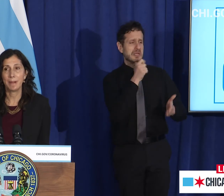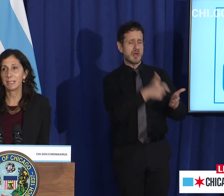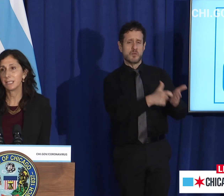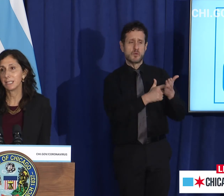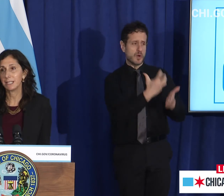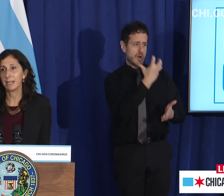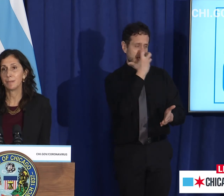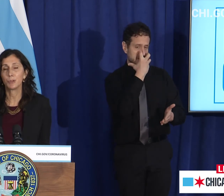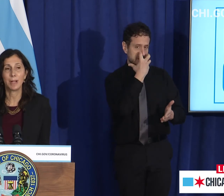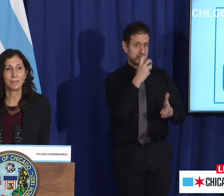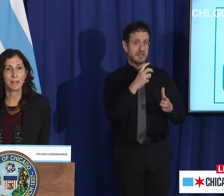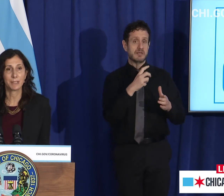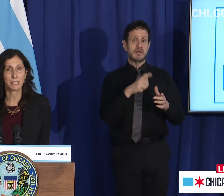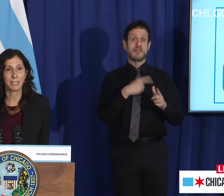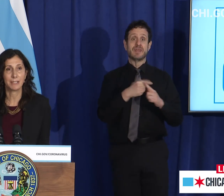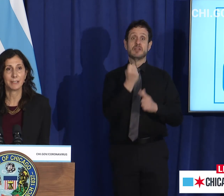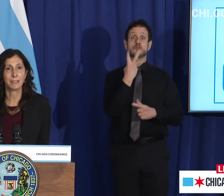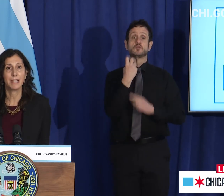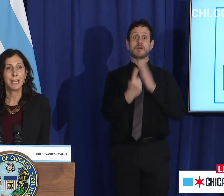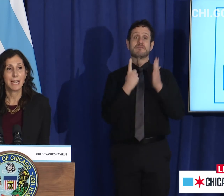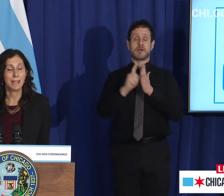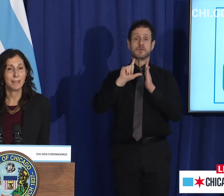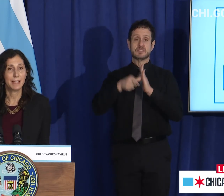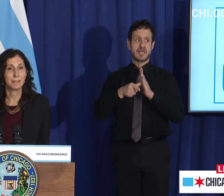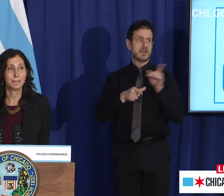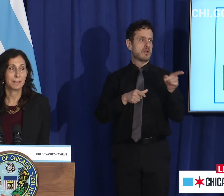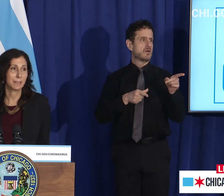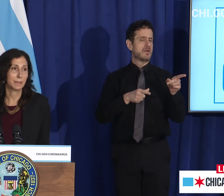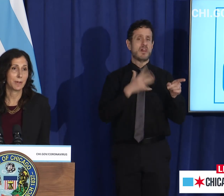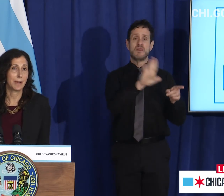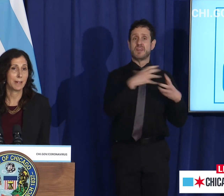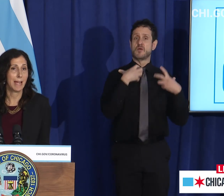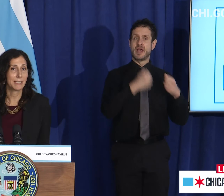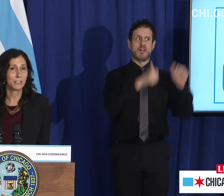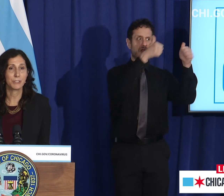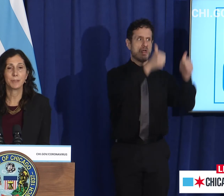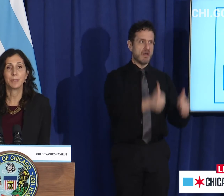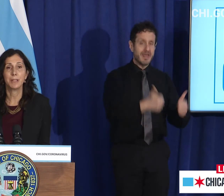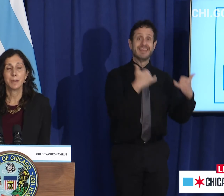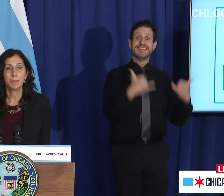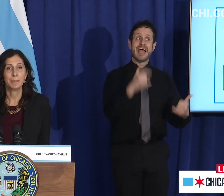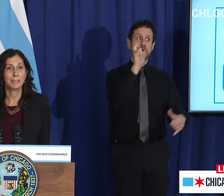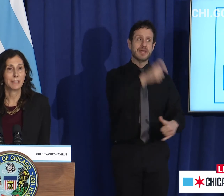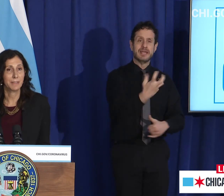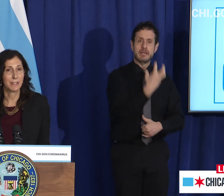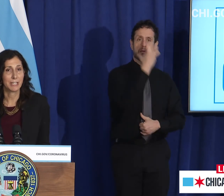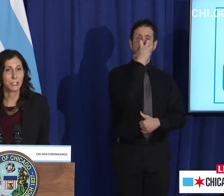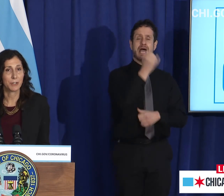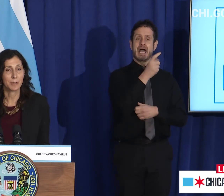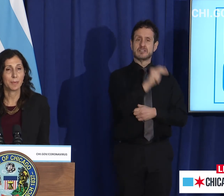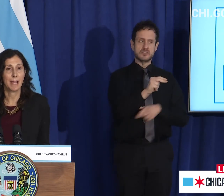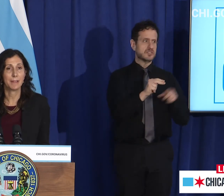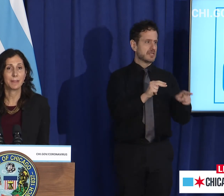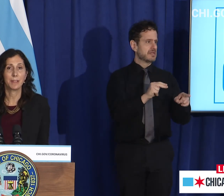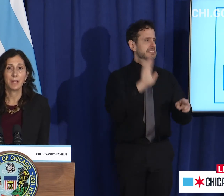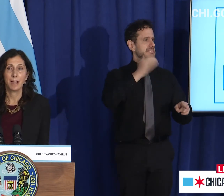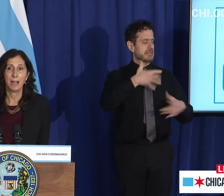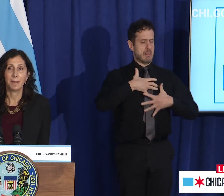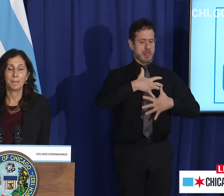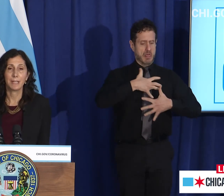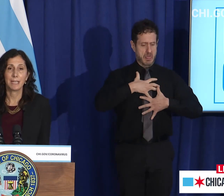you go back to see them 12 hours later, and then they're requiring oxygen, maybe looking very short of